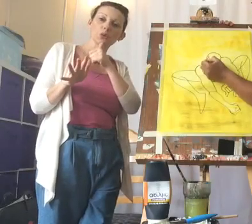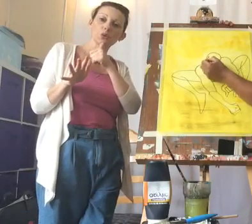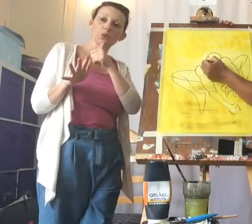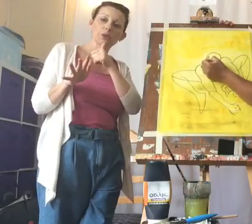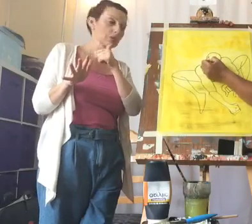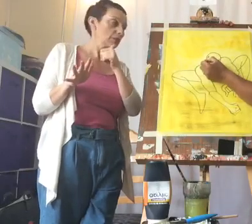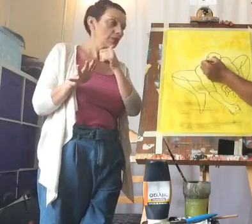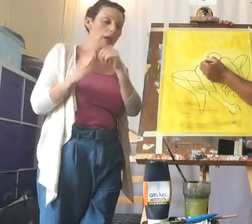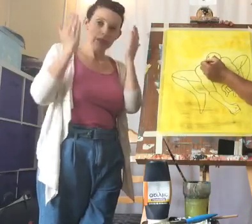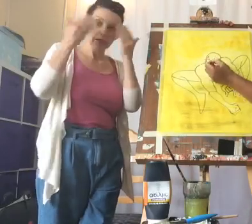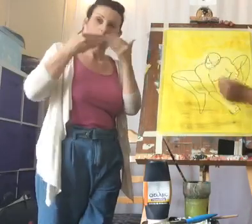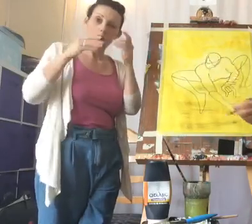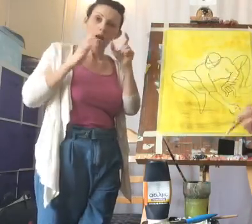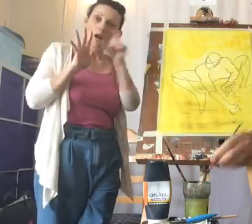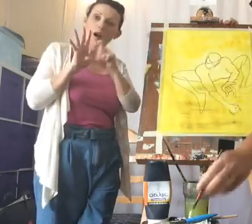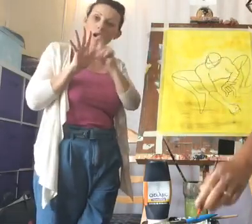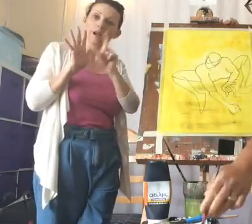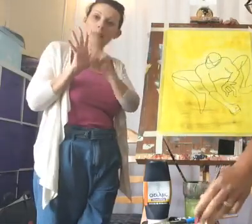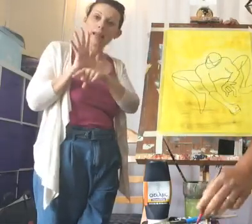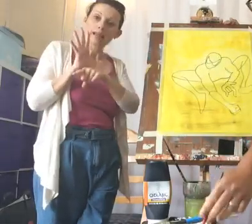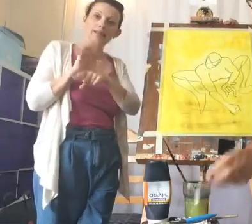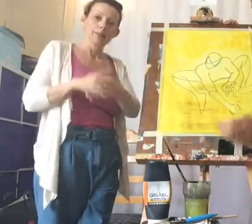just the basics.